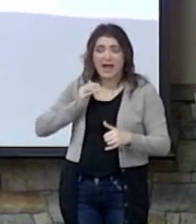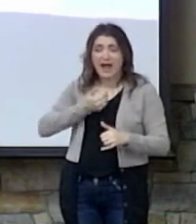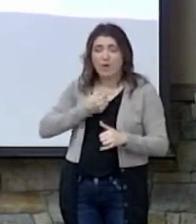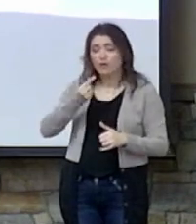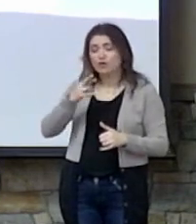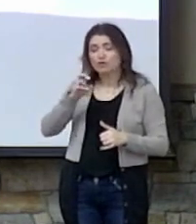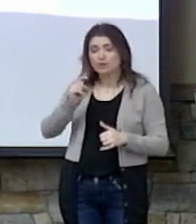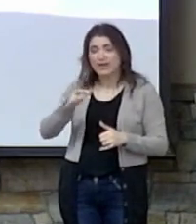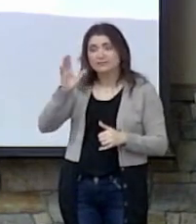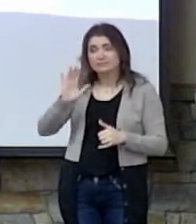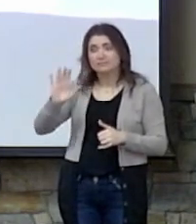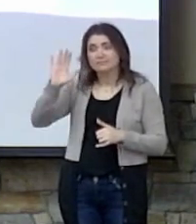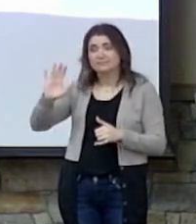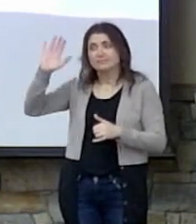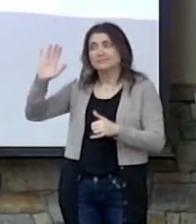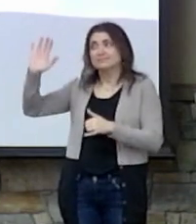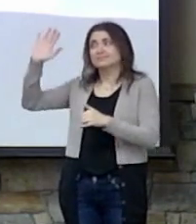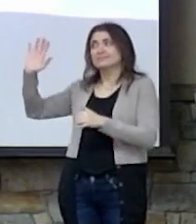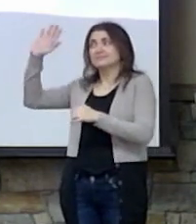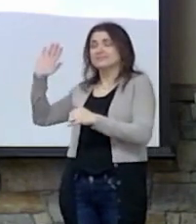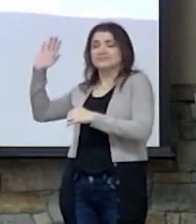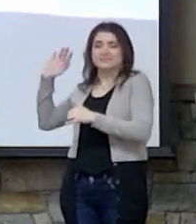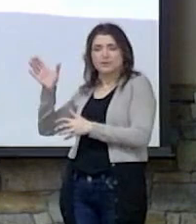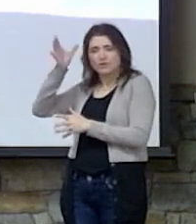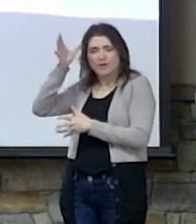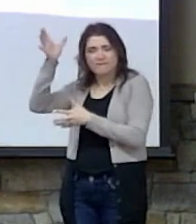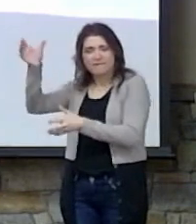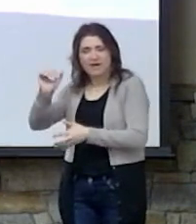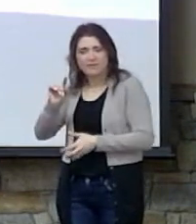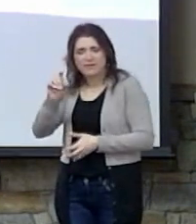want to add, grandfather, Adam.